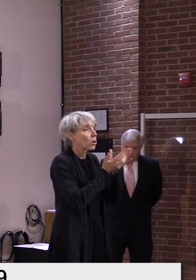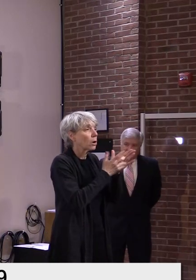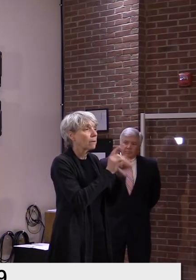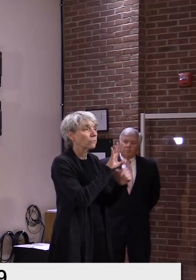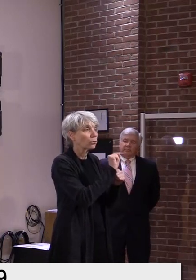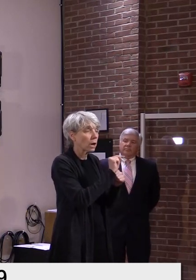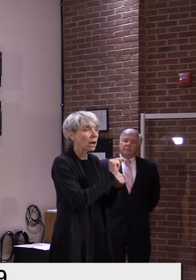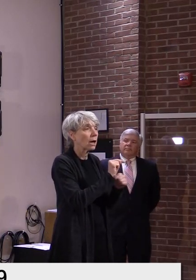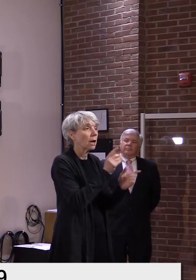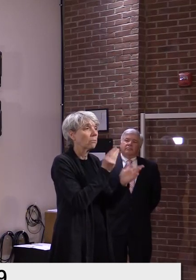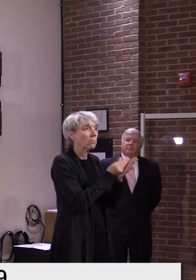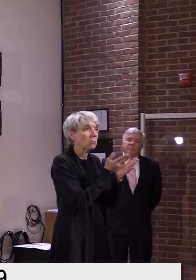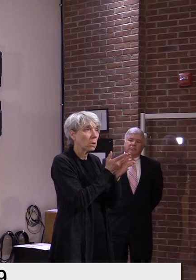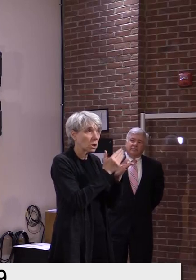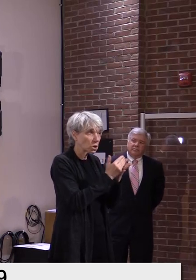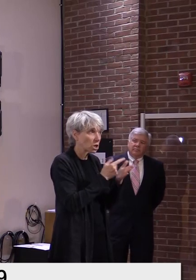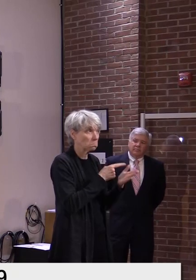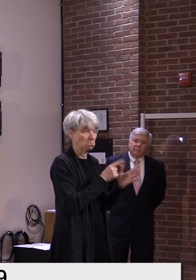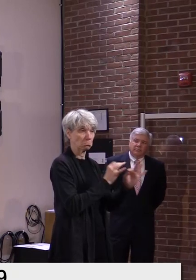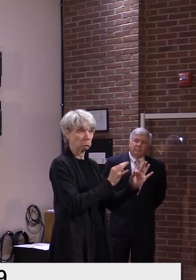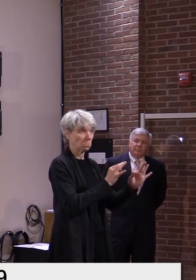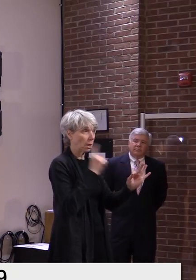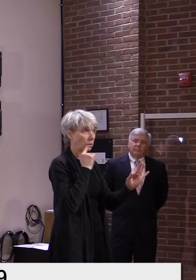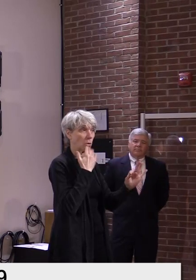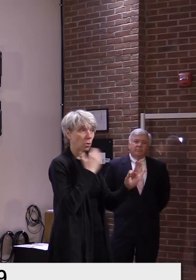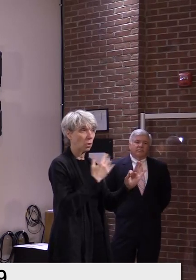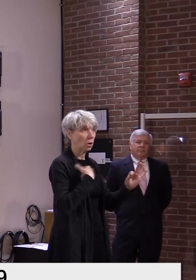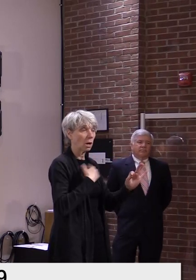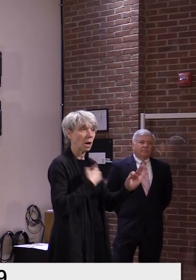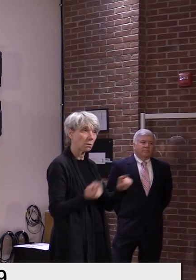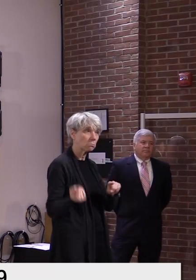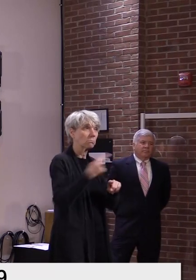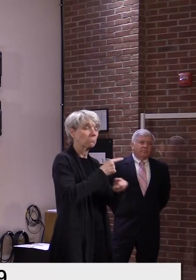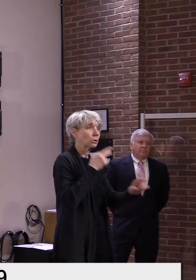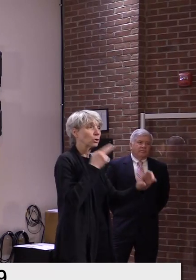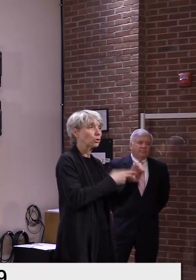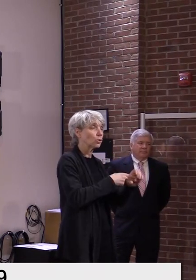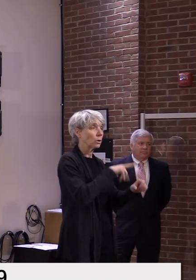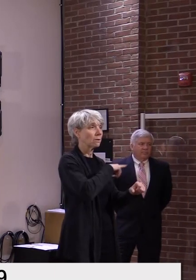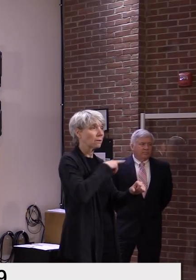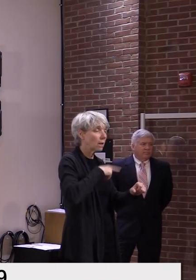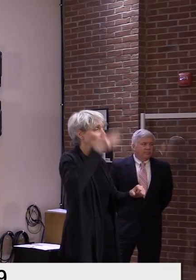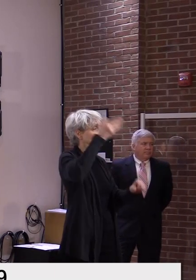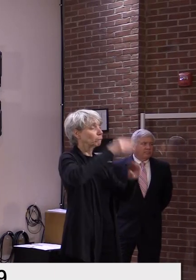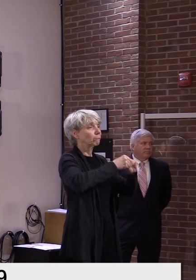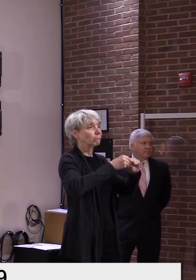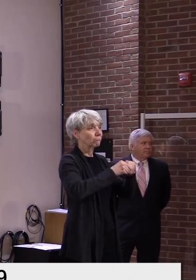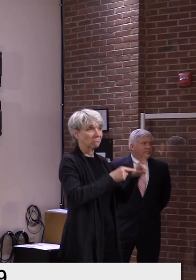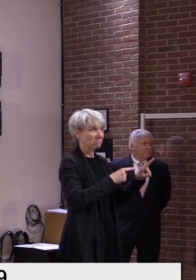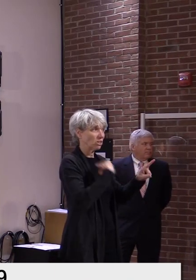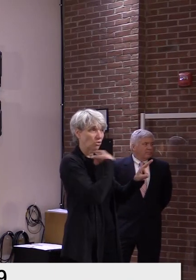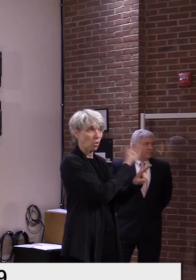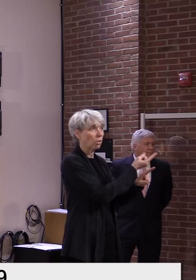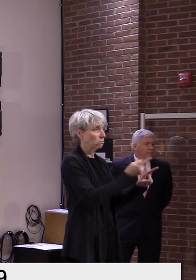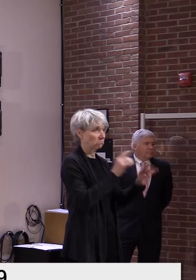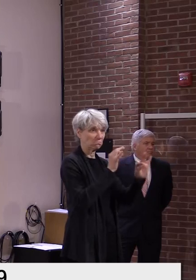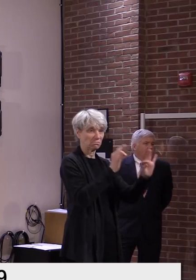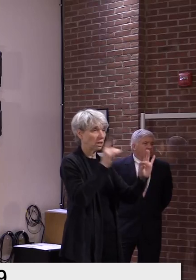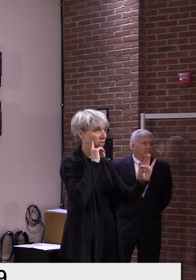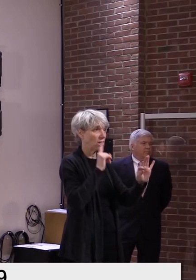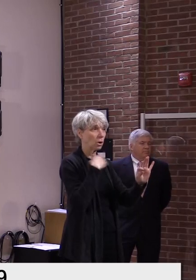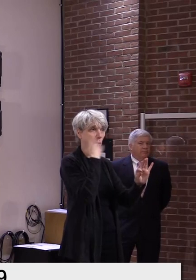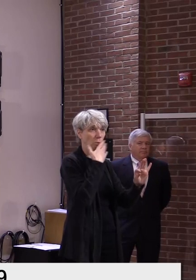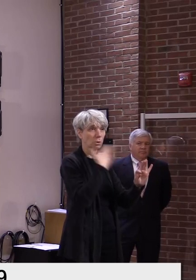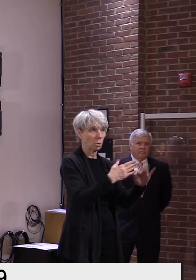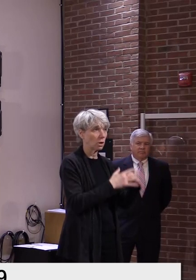my address to the legislature, I think they did some pretty good work. We were able to work together, come to a point